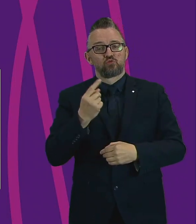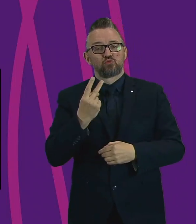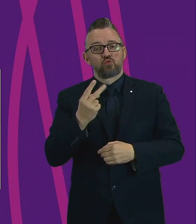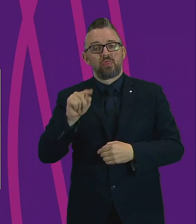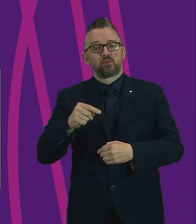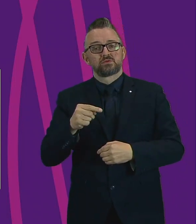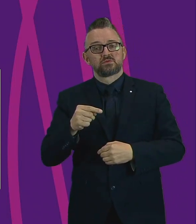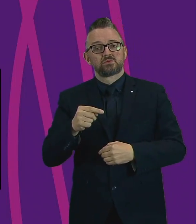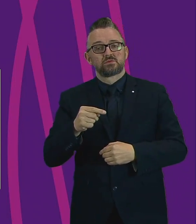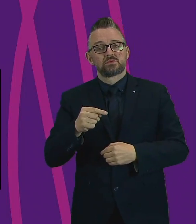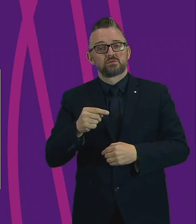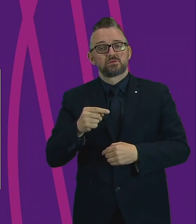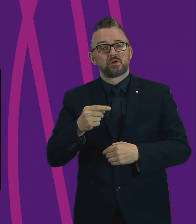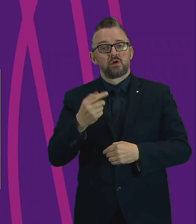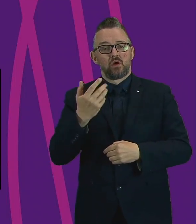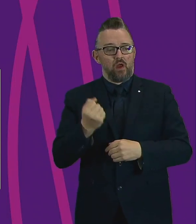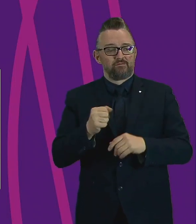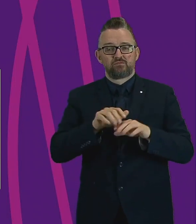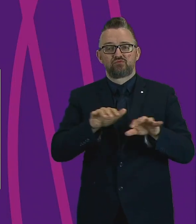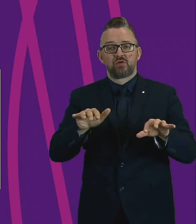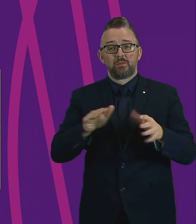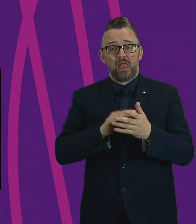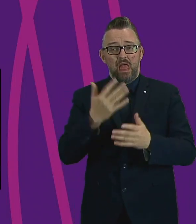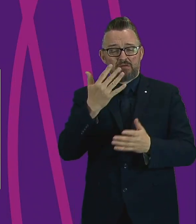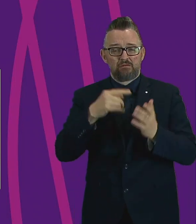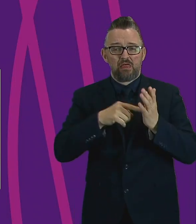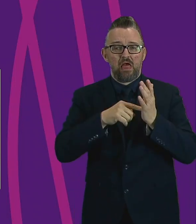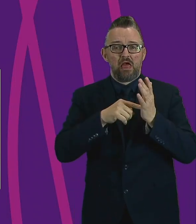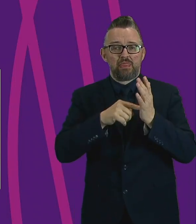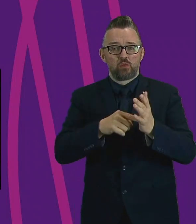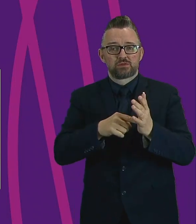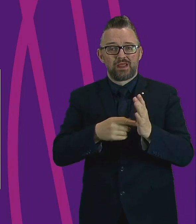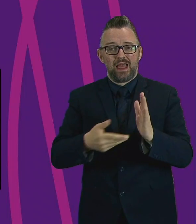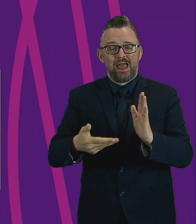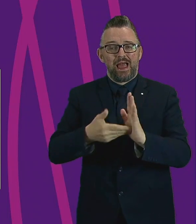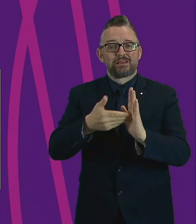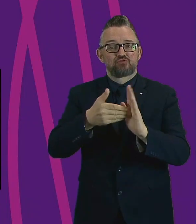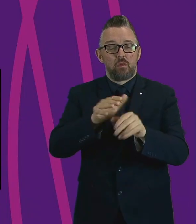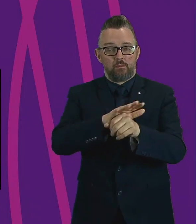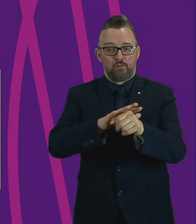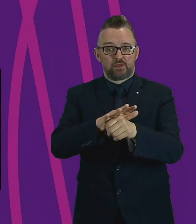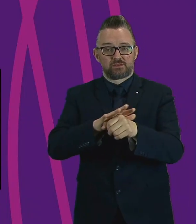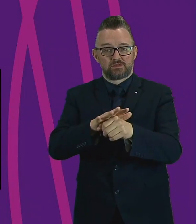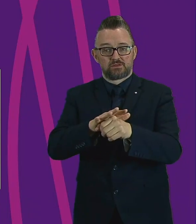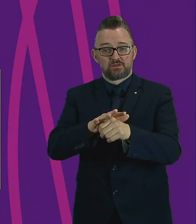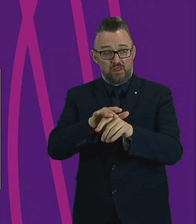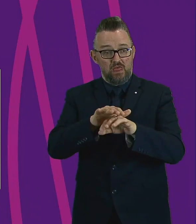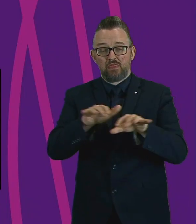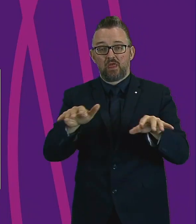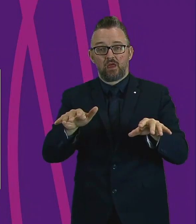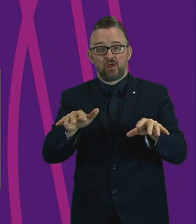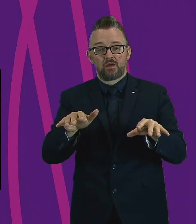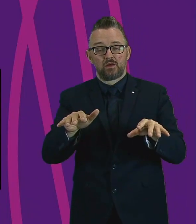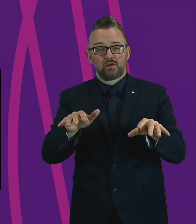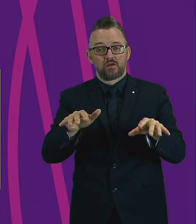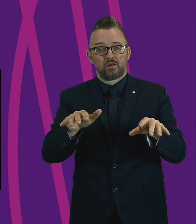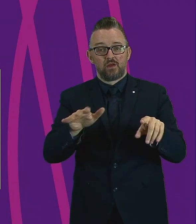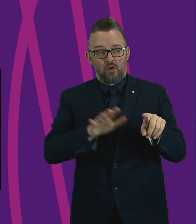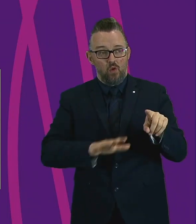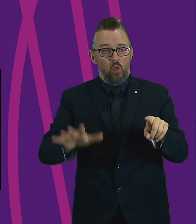places were occupied. Almost 5,000 excess places with this existed within